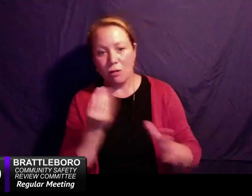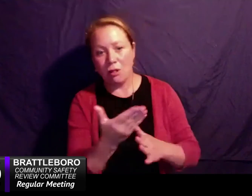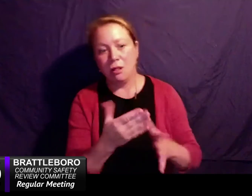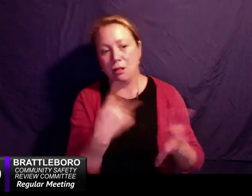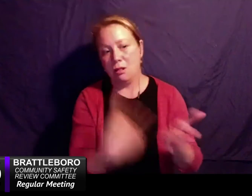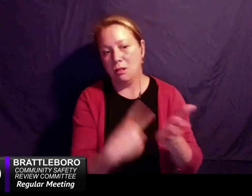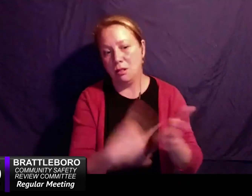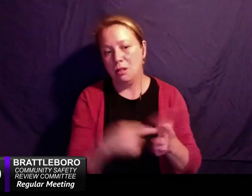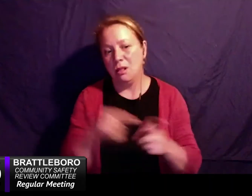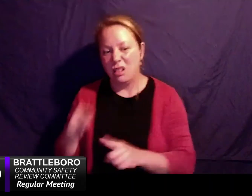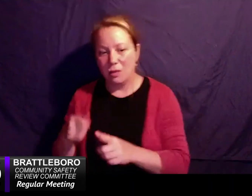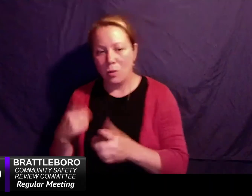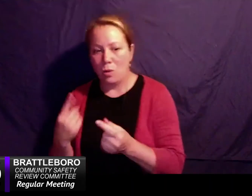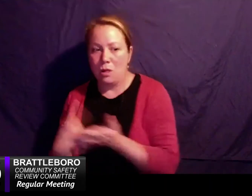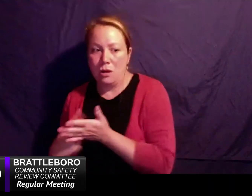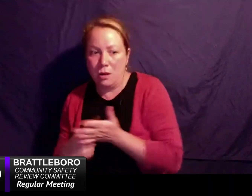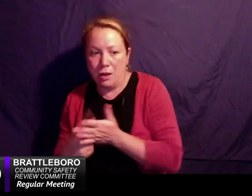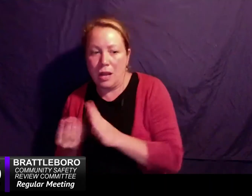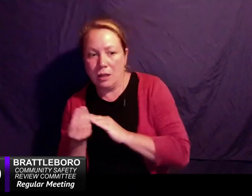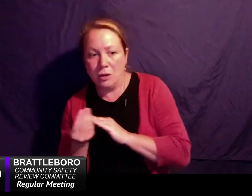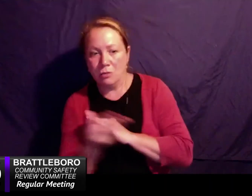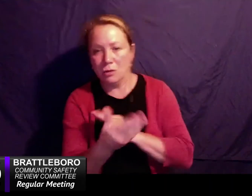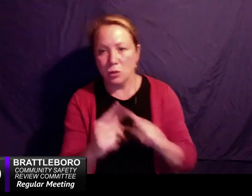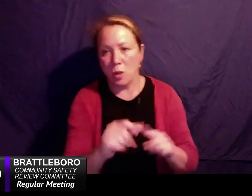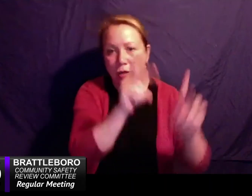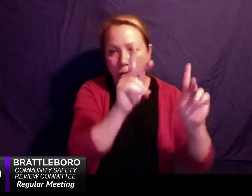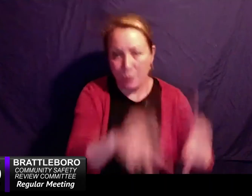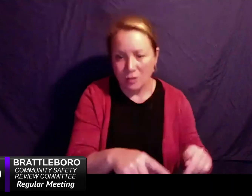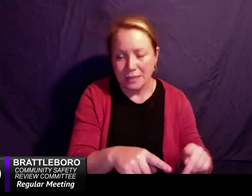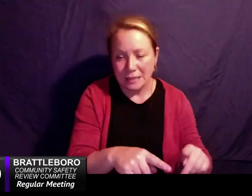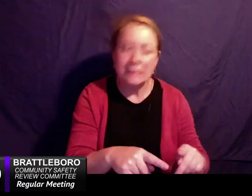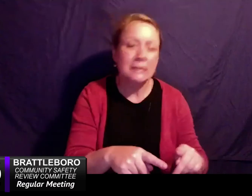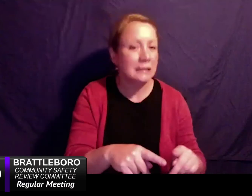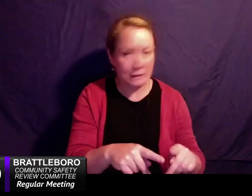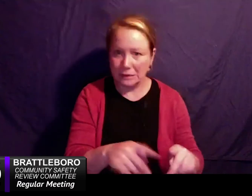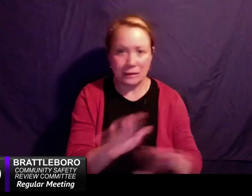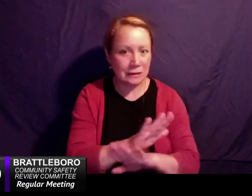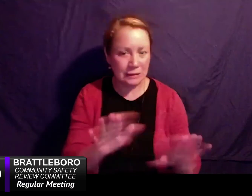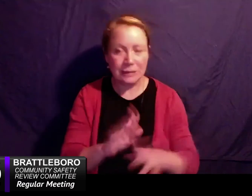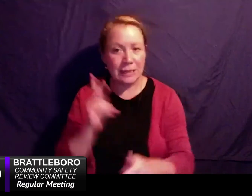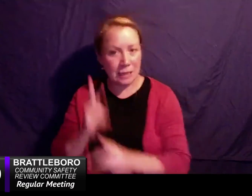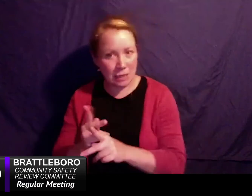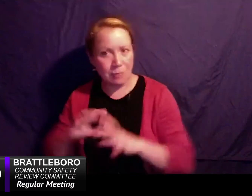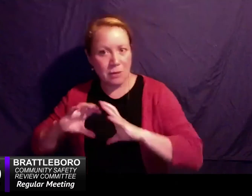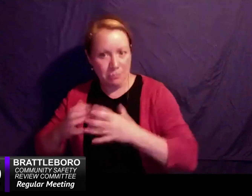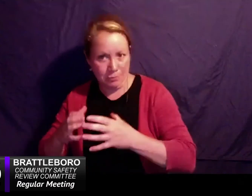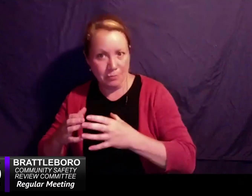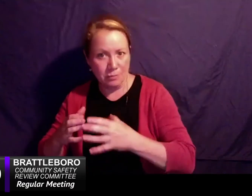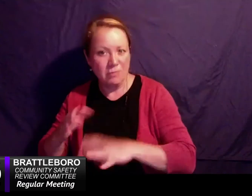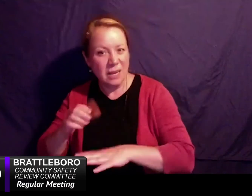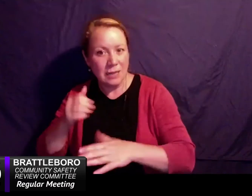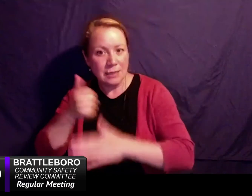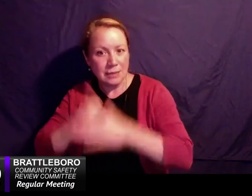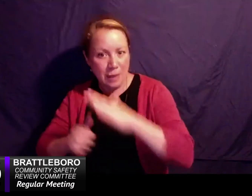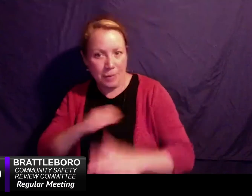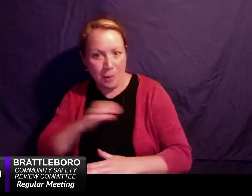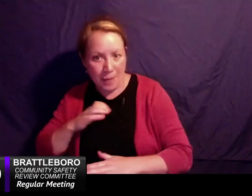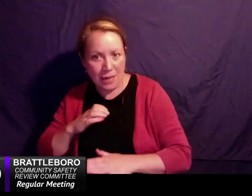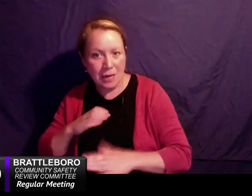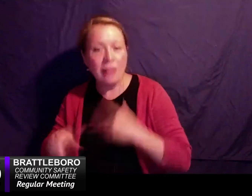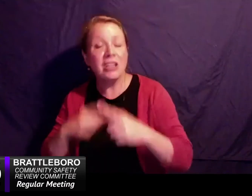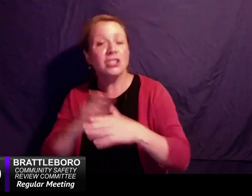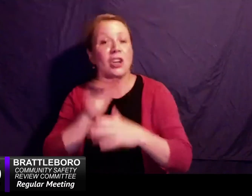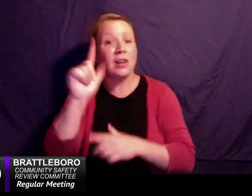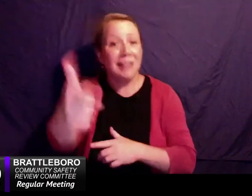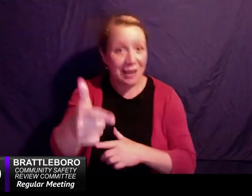the matter in any way that would reflect what the other conversation contained. So as an individual, you